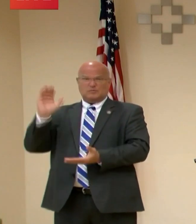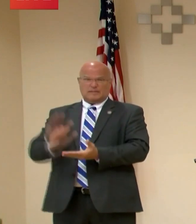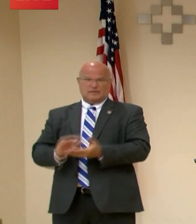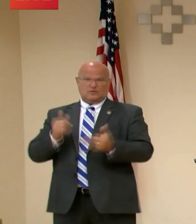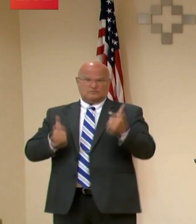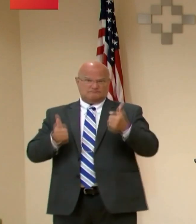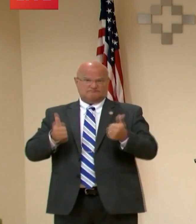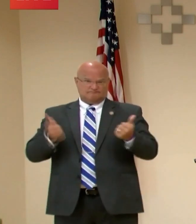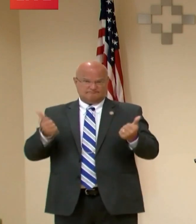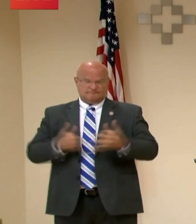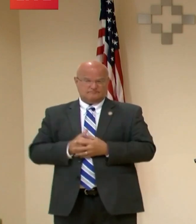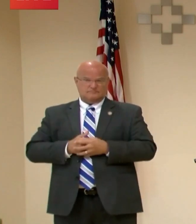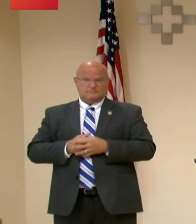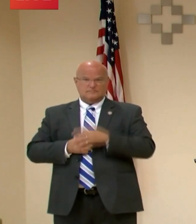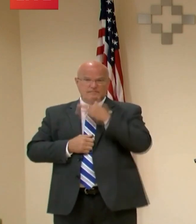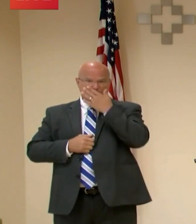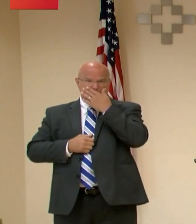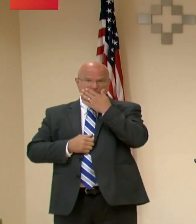lower?